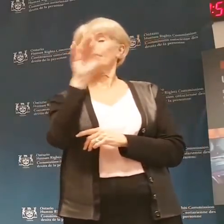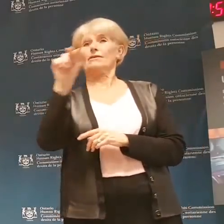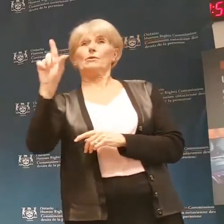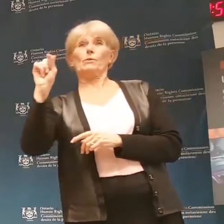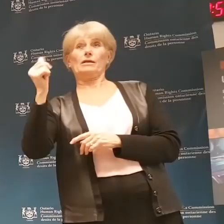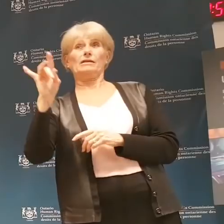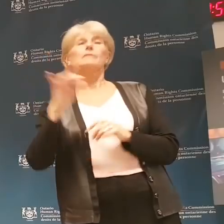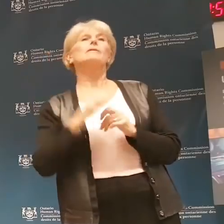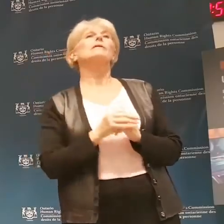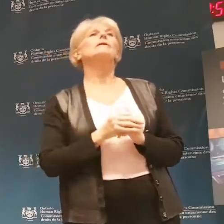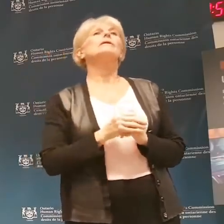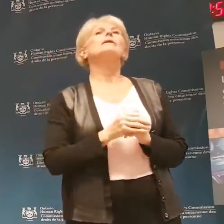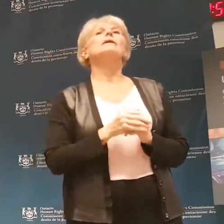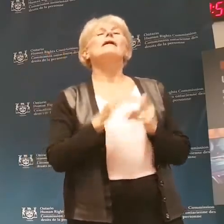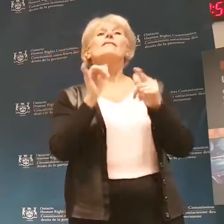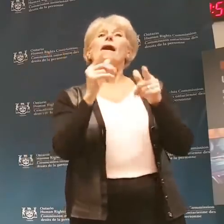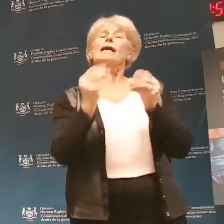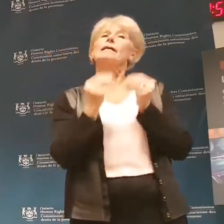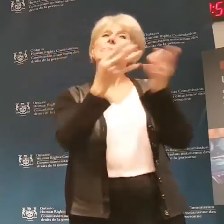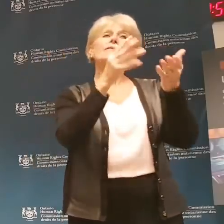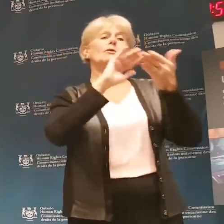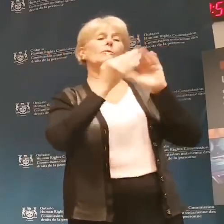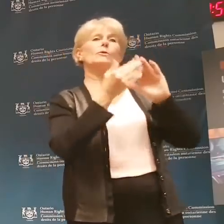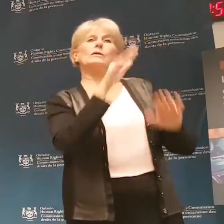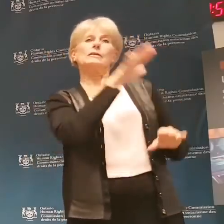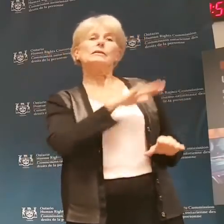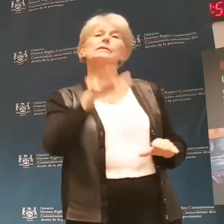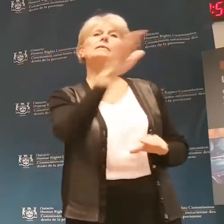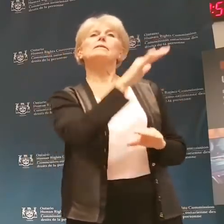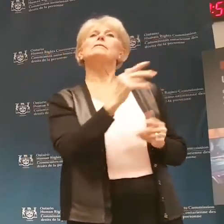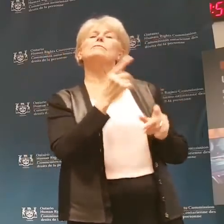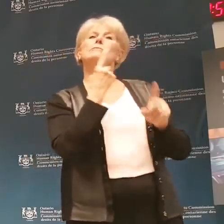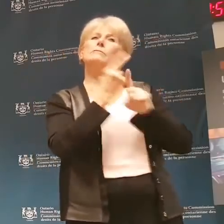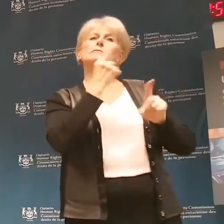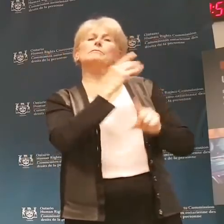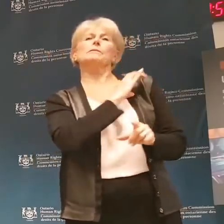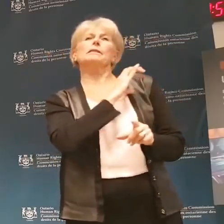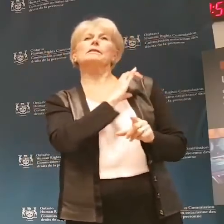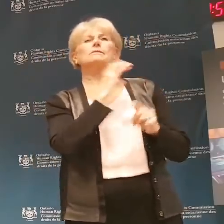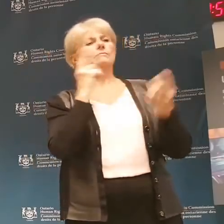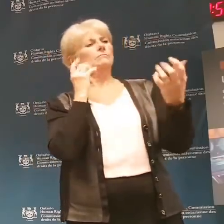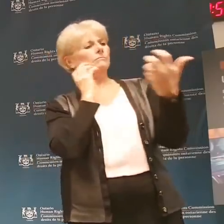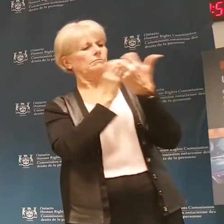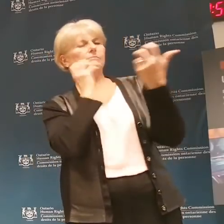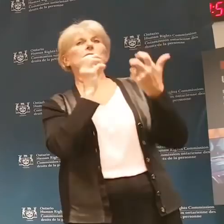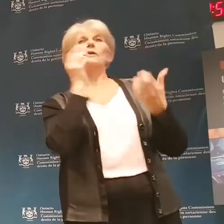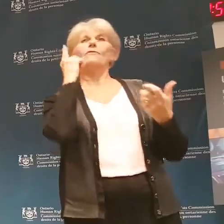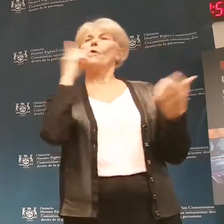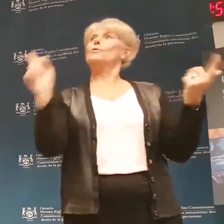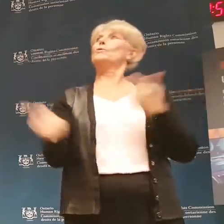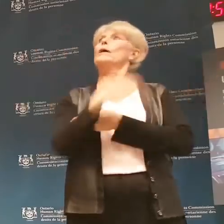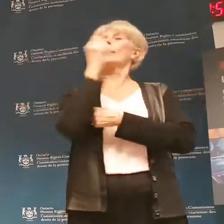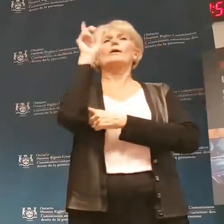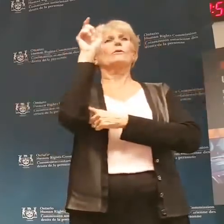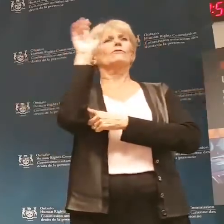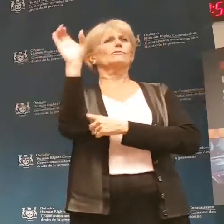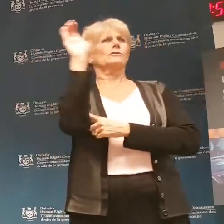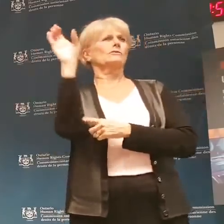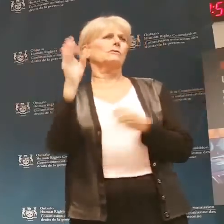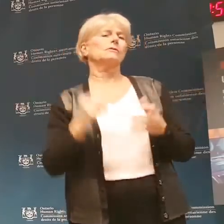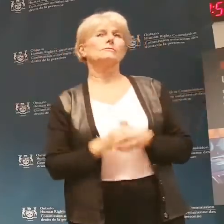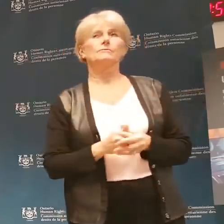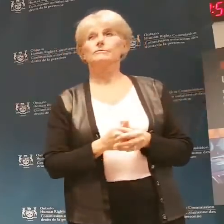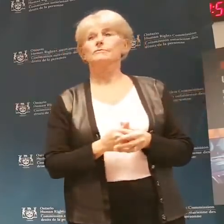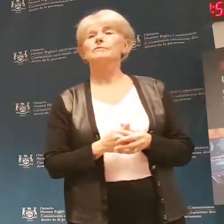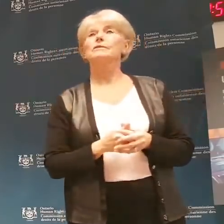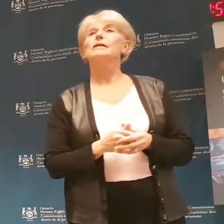2018, to give communities the kind of policing that is right for the 21st century.